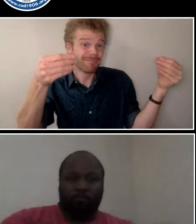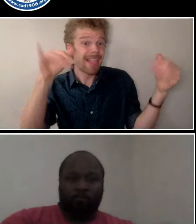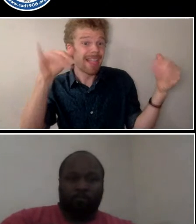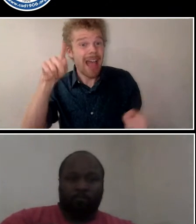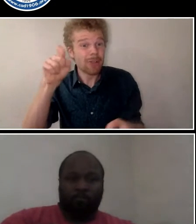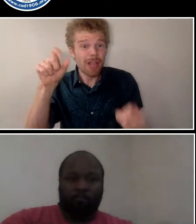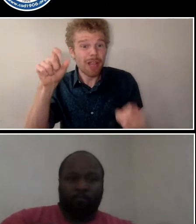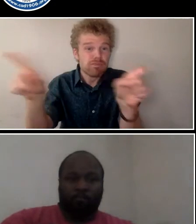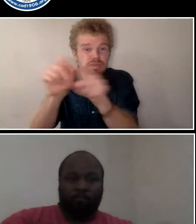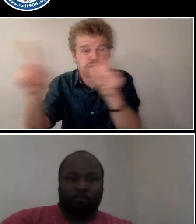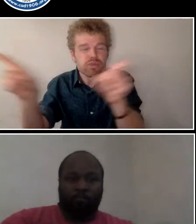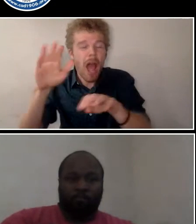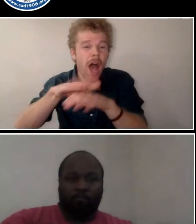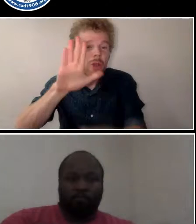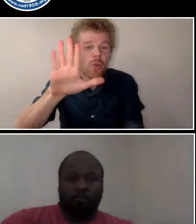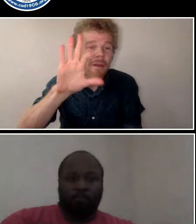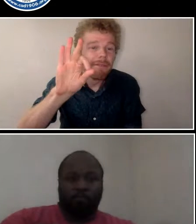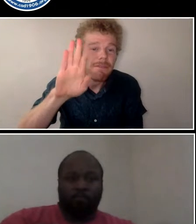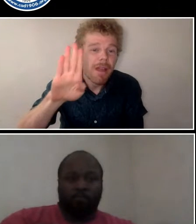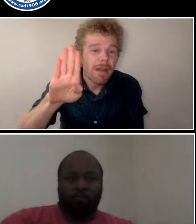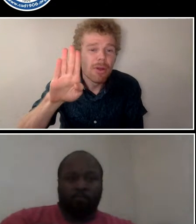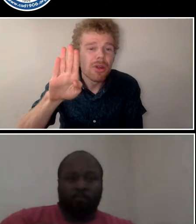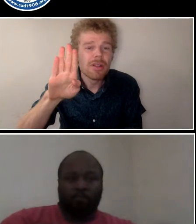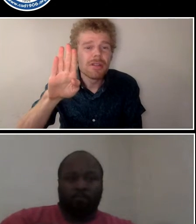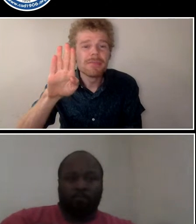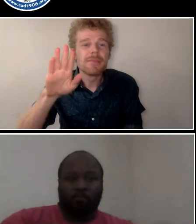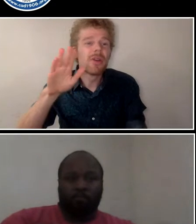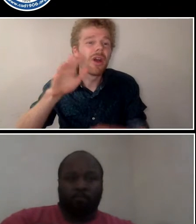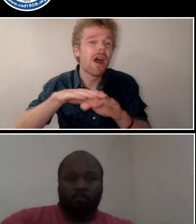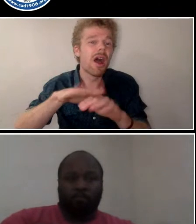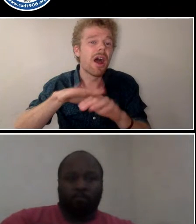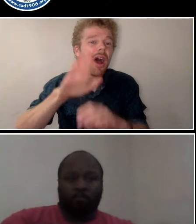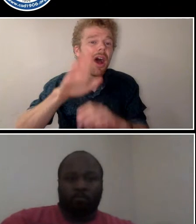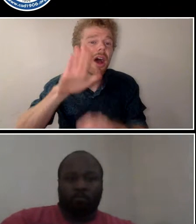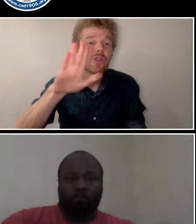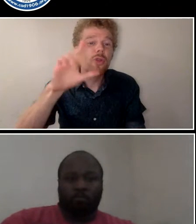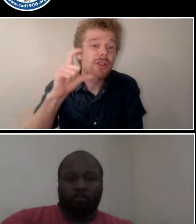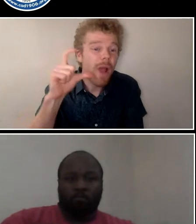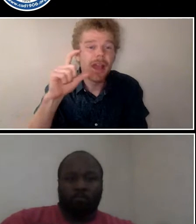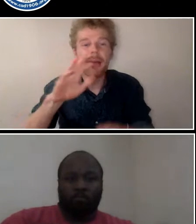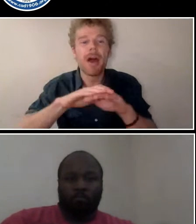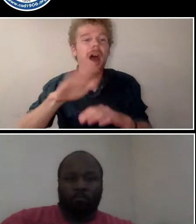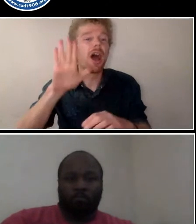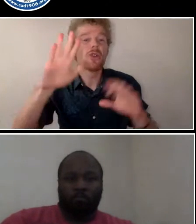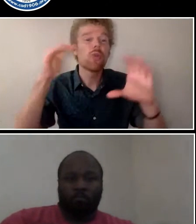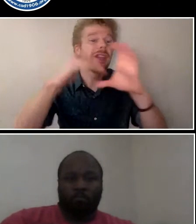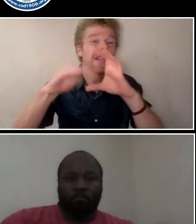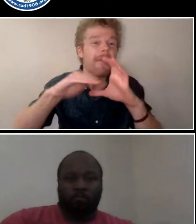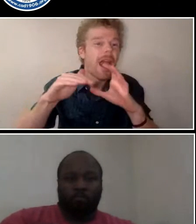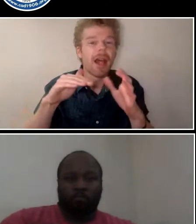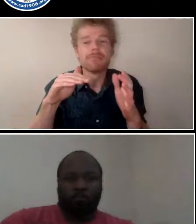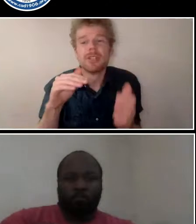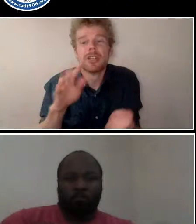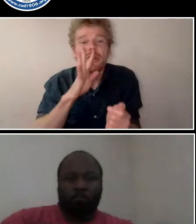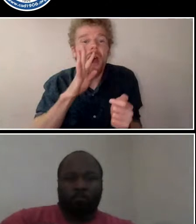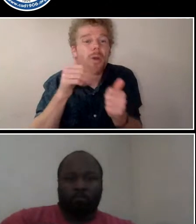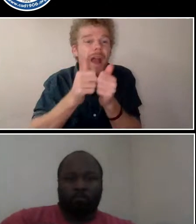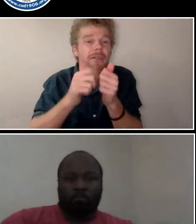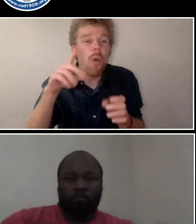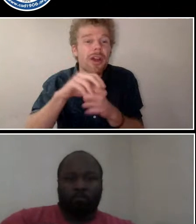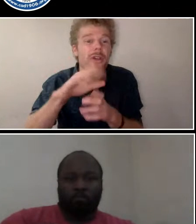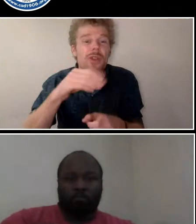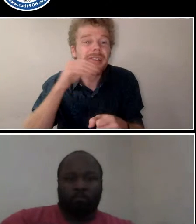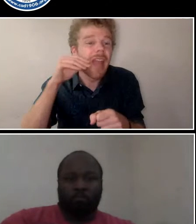your information, and then it all goes up into the system and you're able to share this